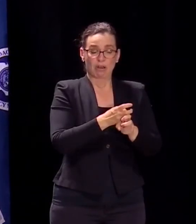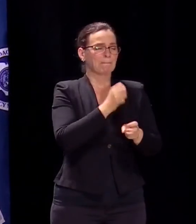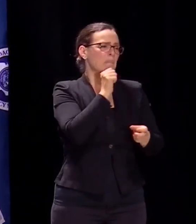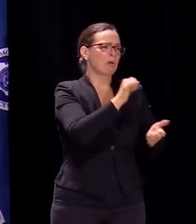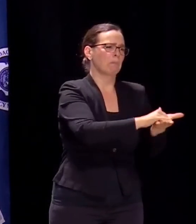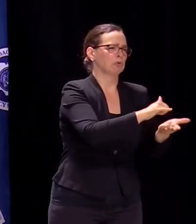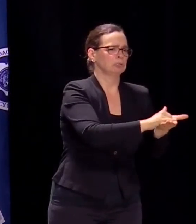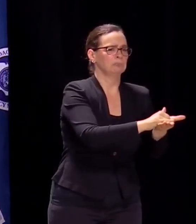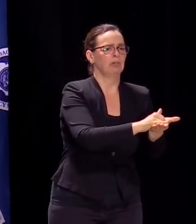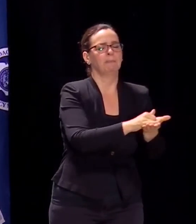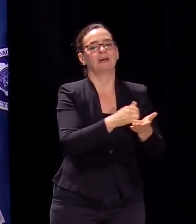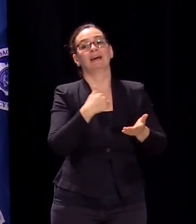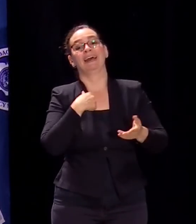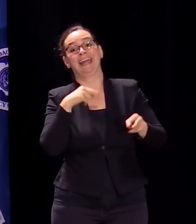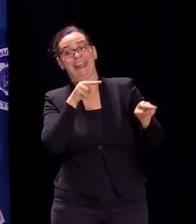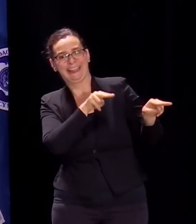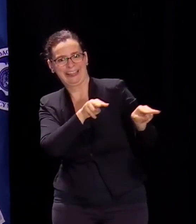and